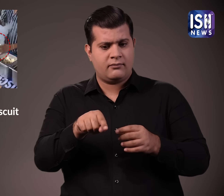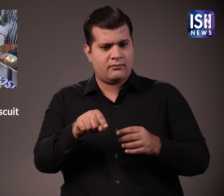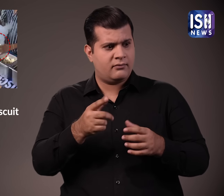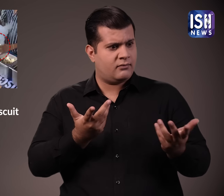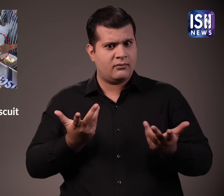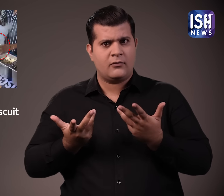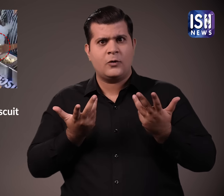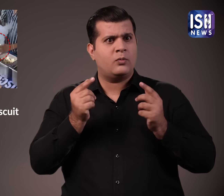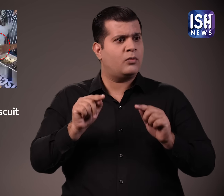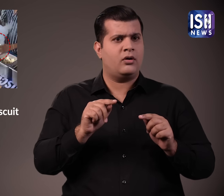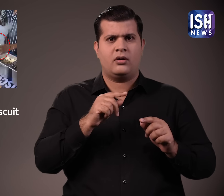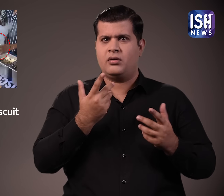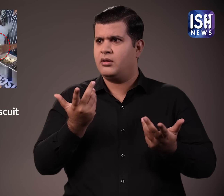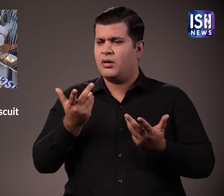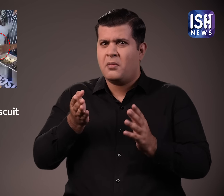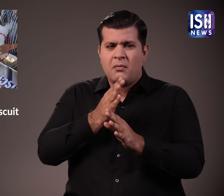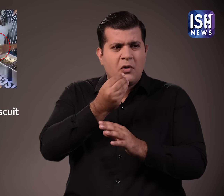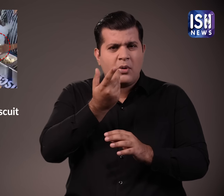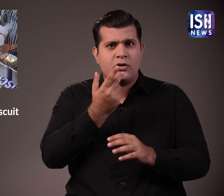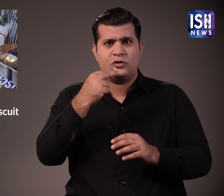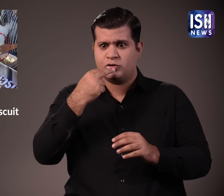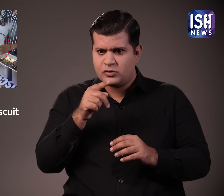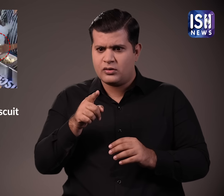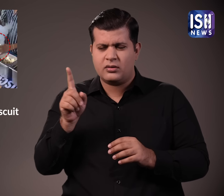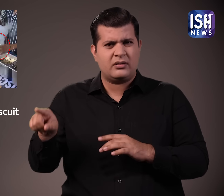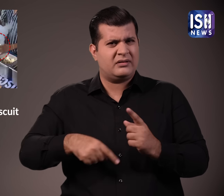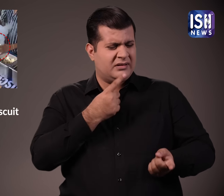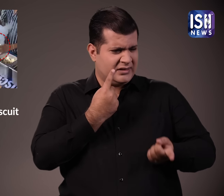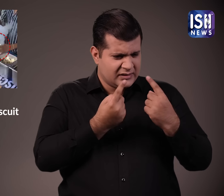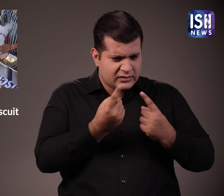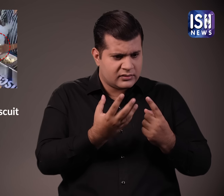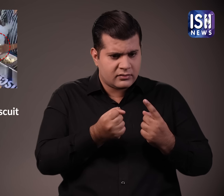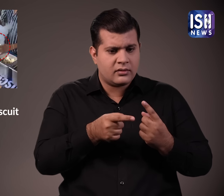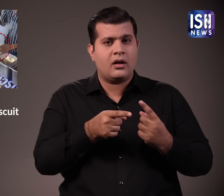substance. The family realized that she ate the chocolate and went to the shop to inquire.